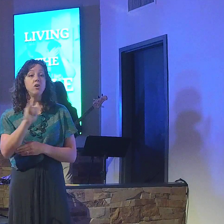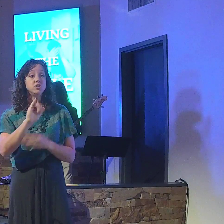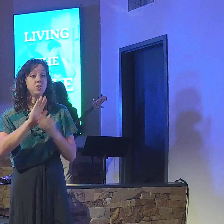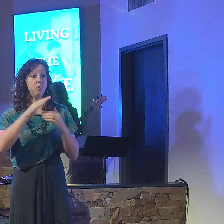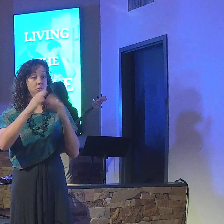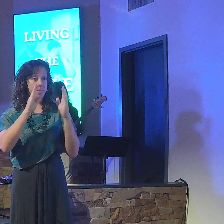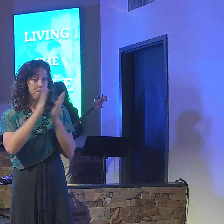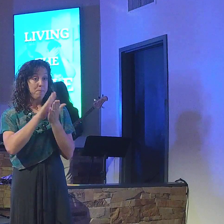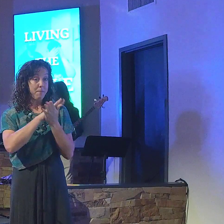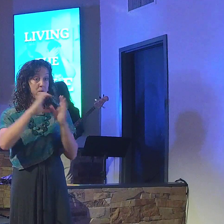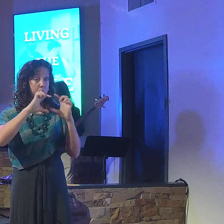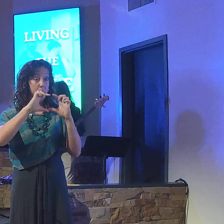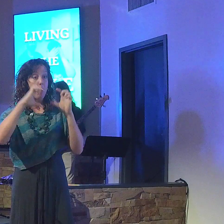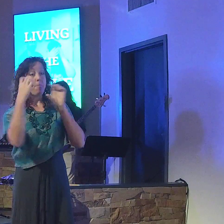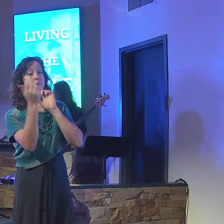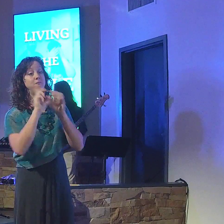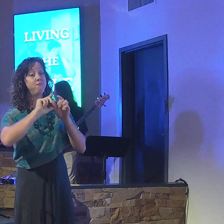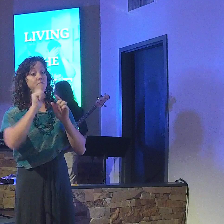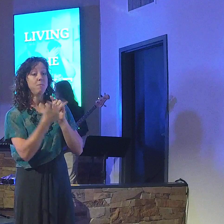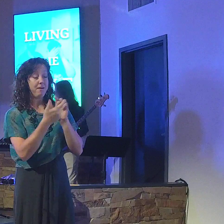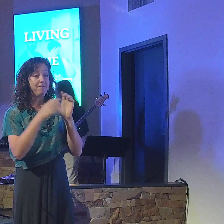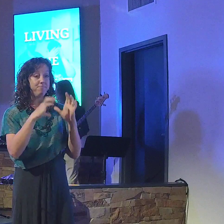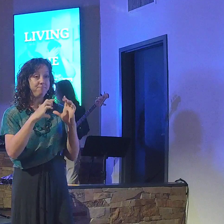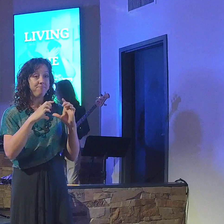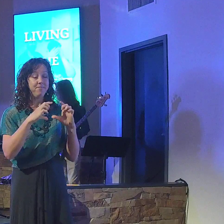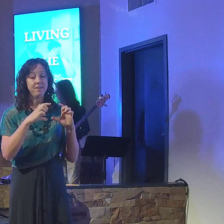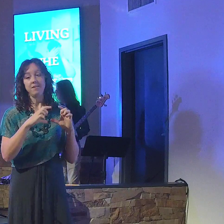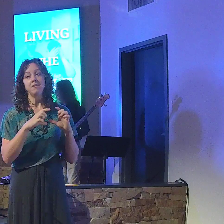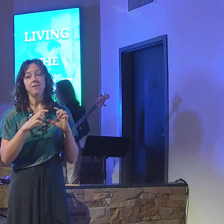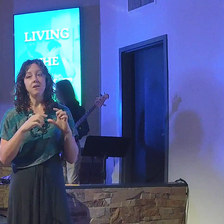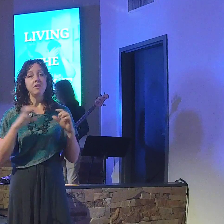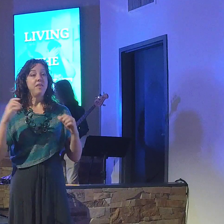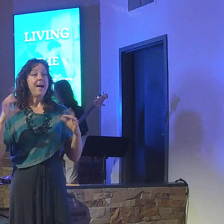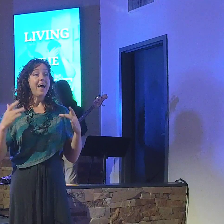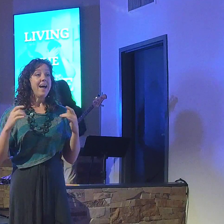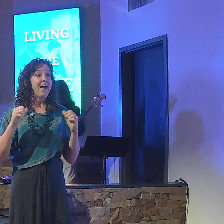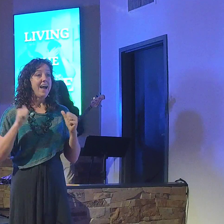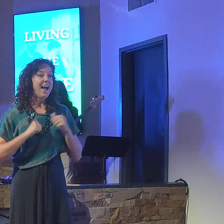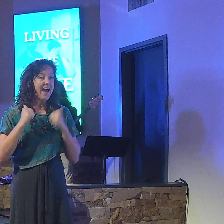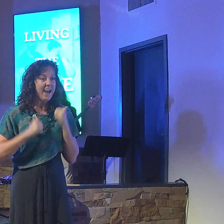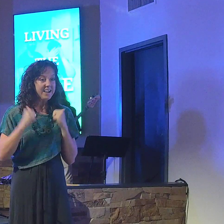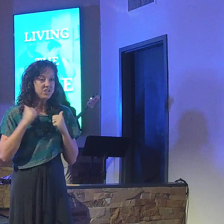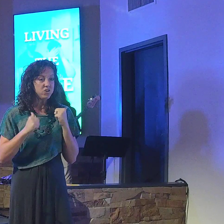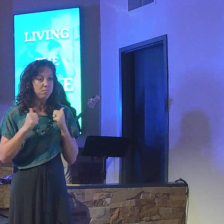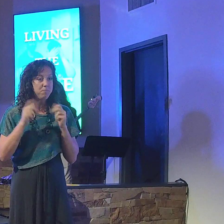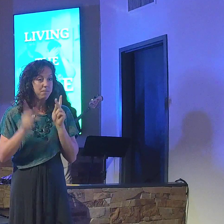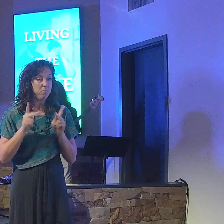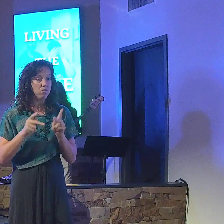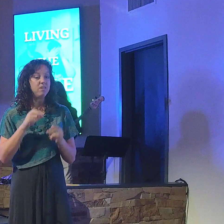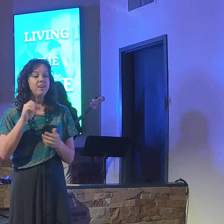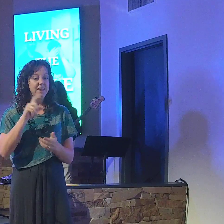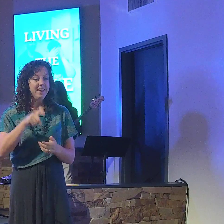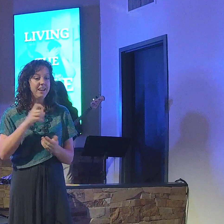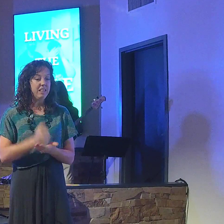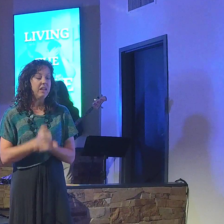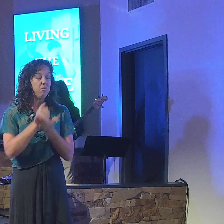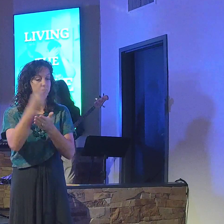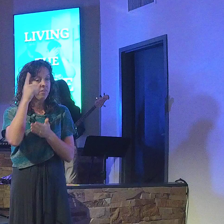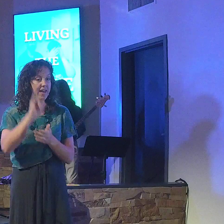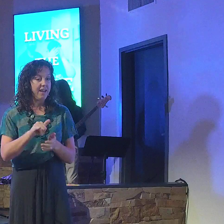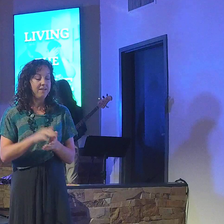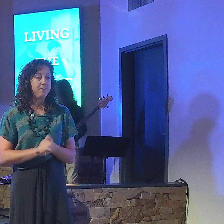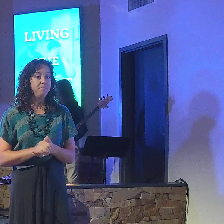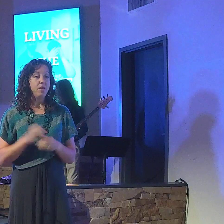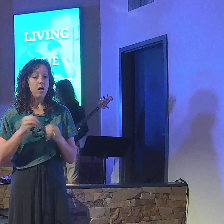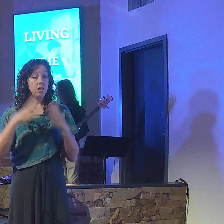side, we have different signups. So several weeks ago, we had signed up for the actor positions, which has gone fantastic. We've had so many people sign up for